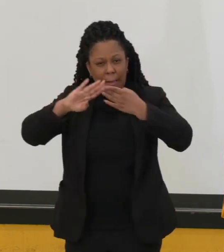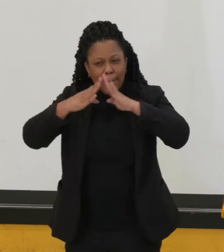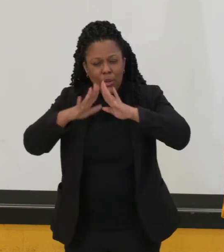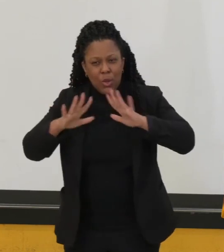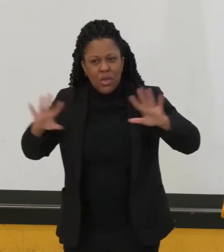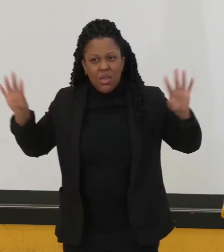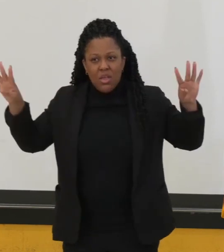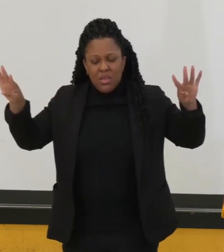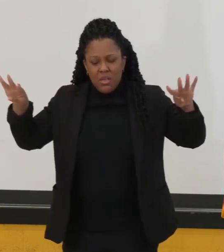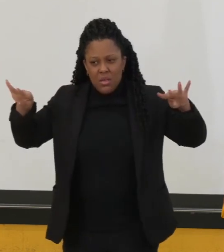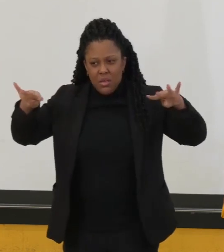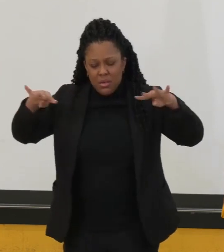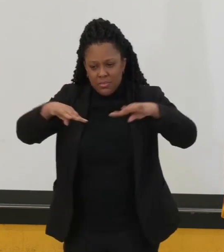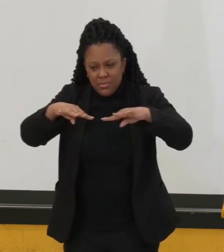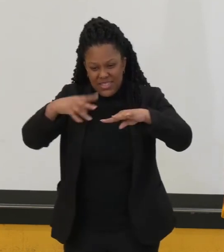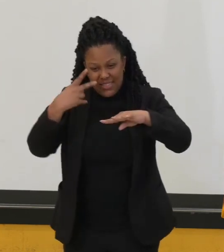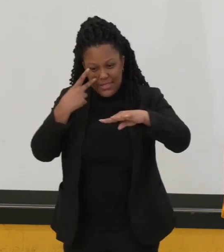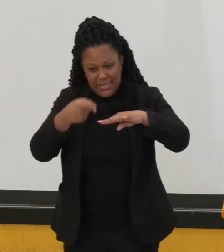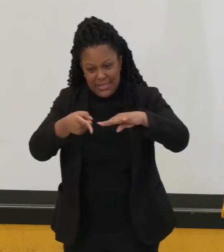a trauma